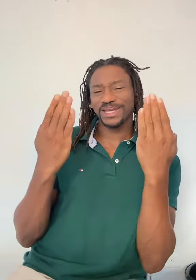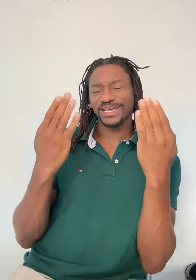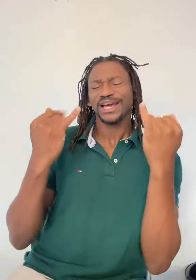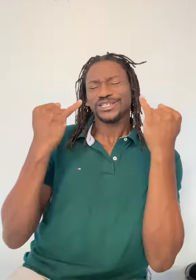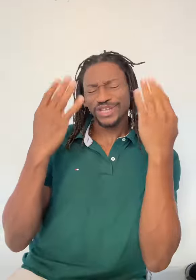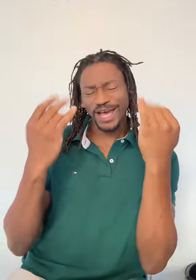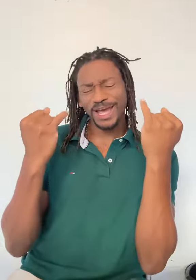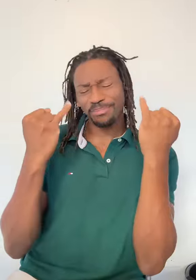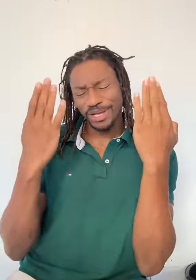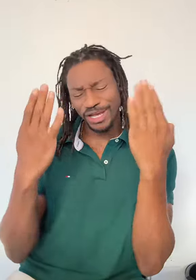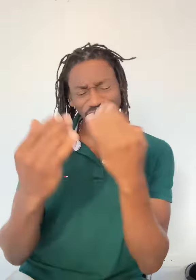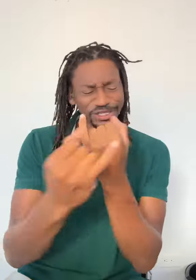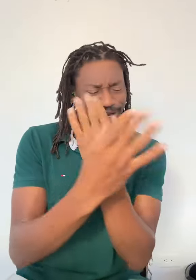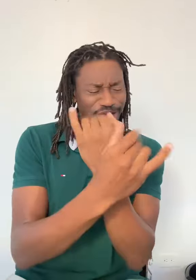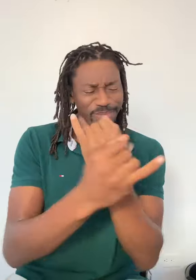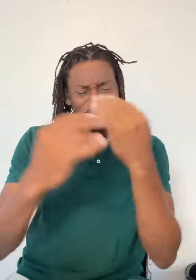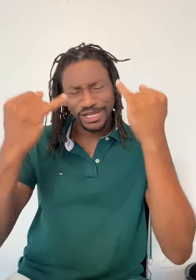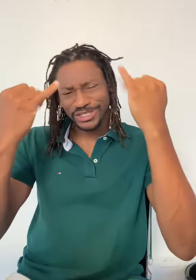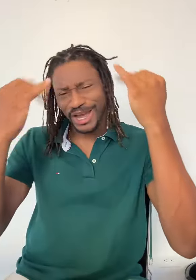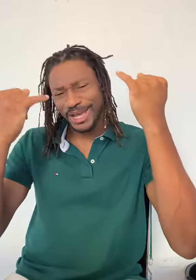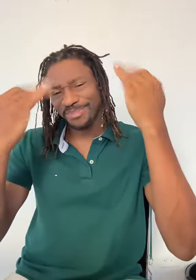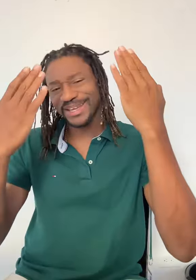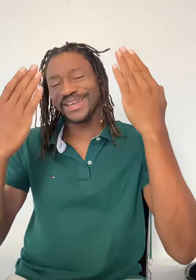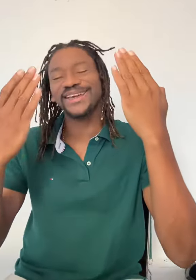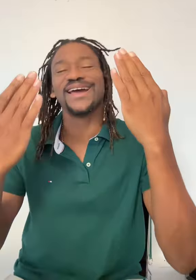IB. JB, JB, JB.